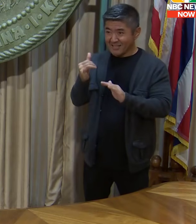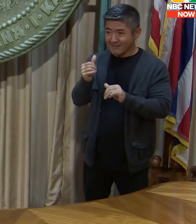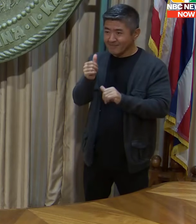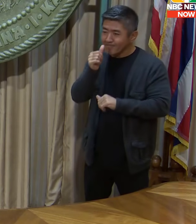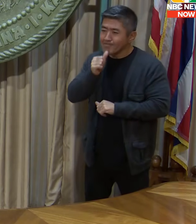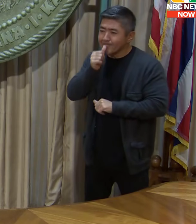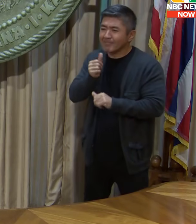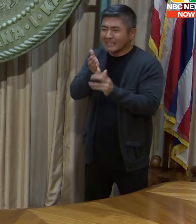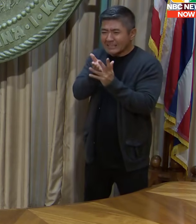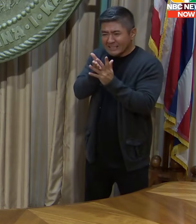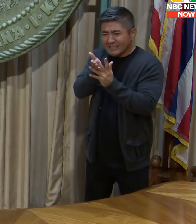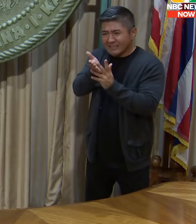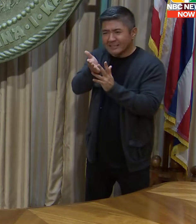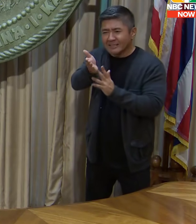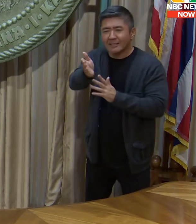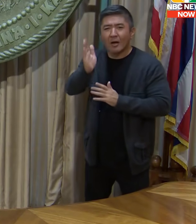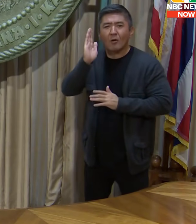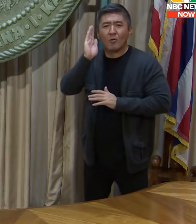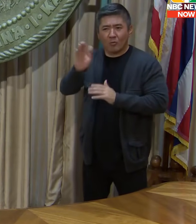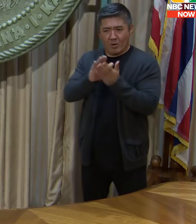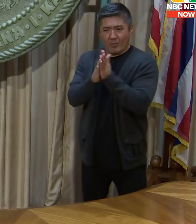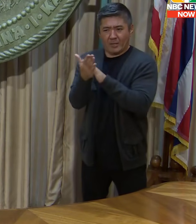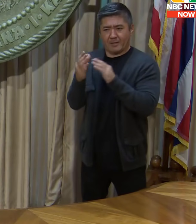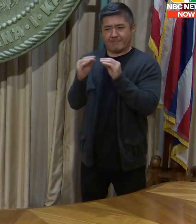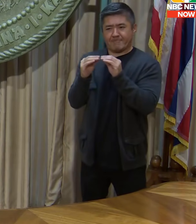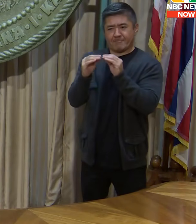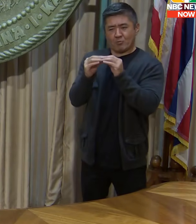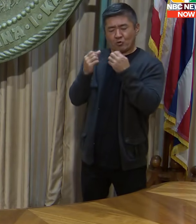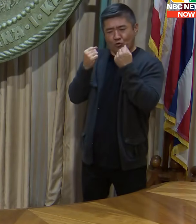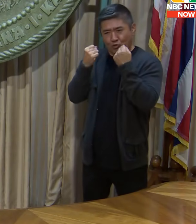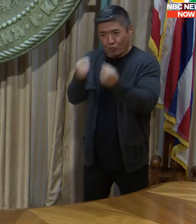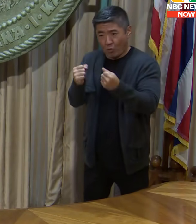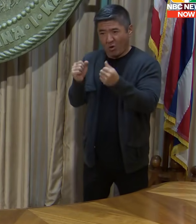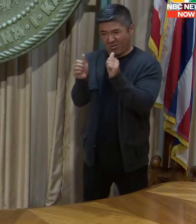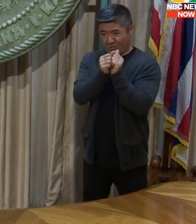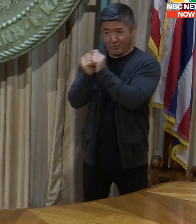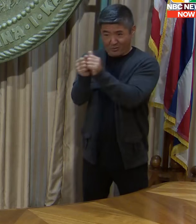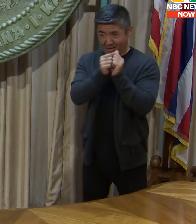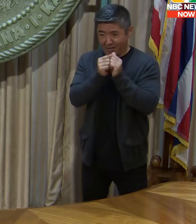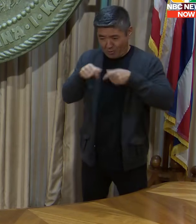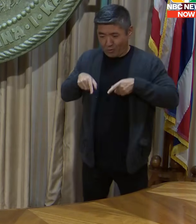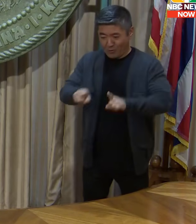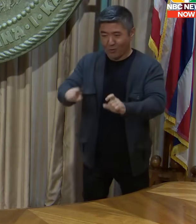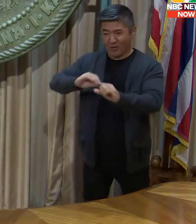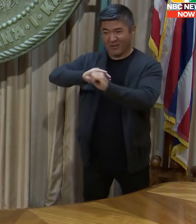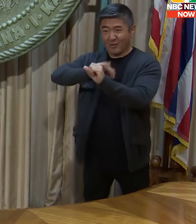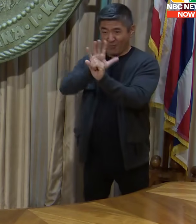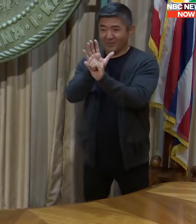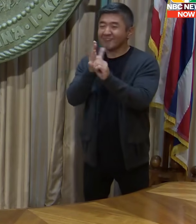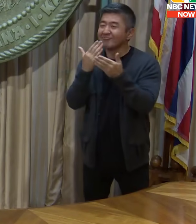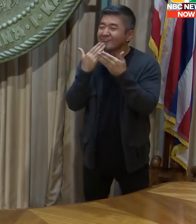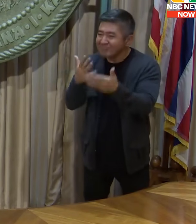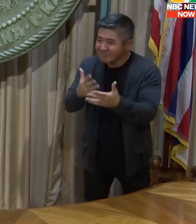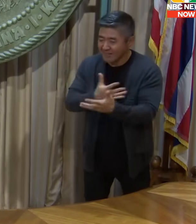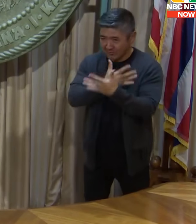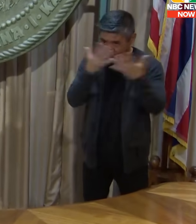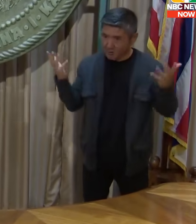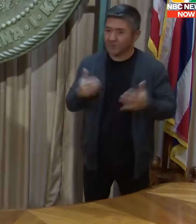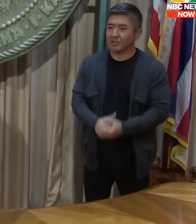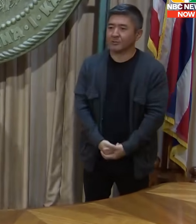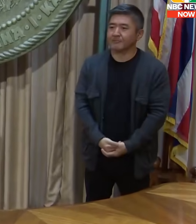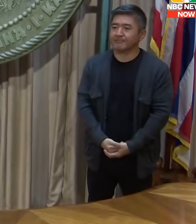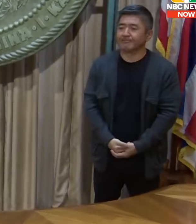we work through this COVID-19 pandemic. Thank you very much.